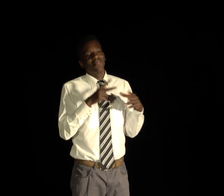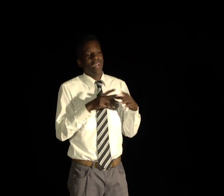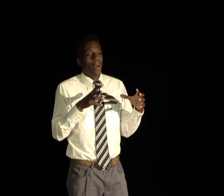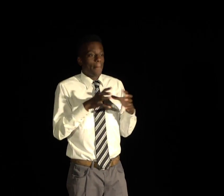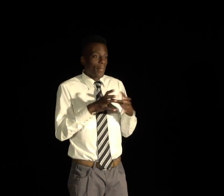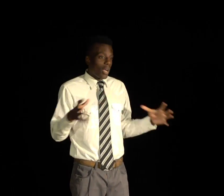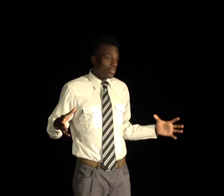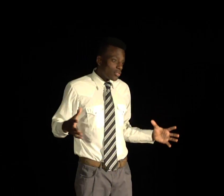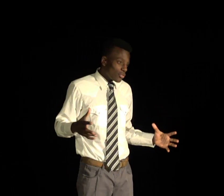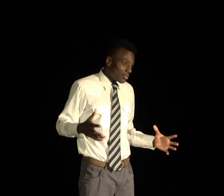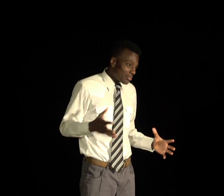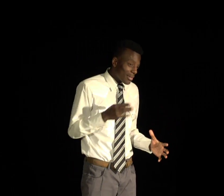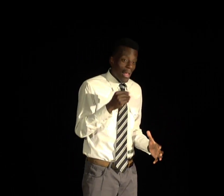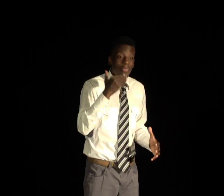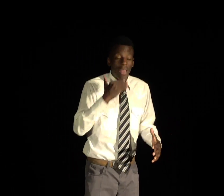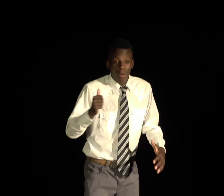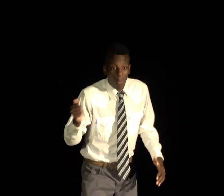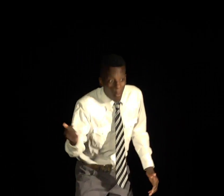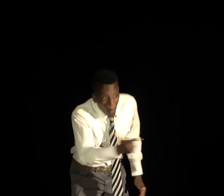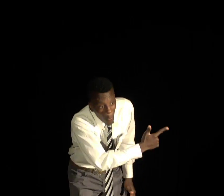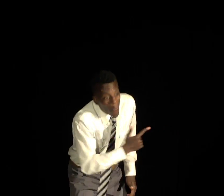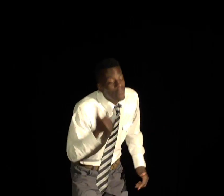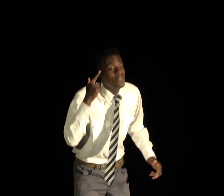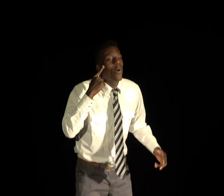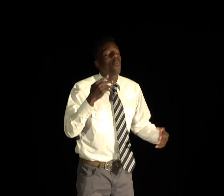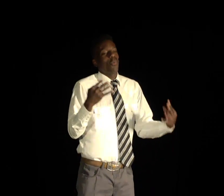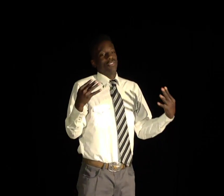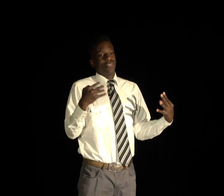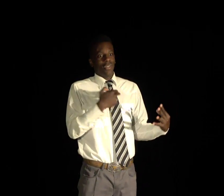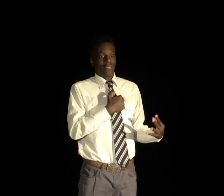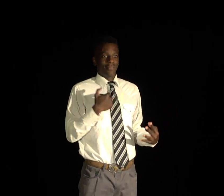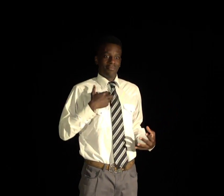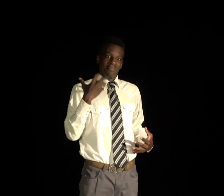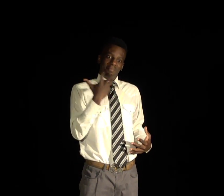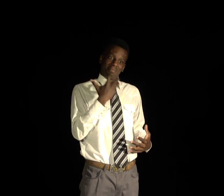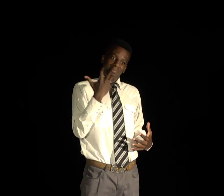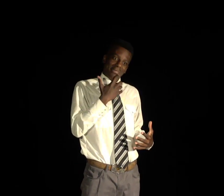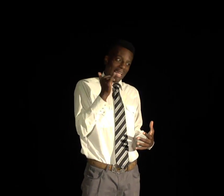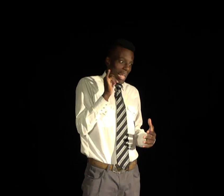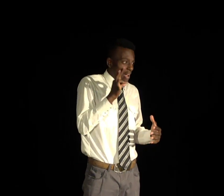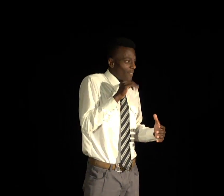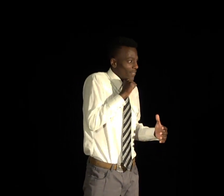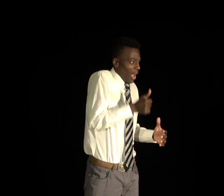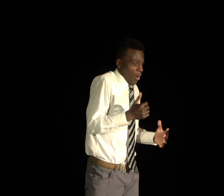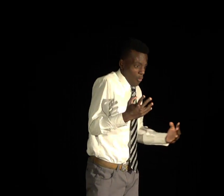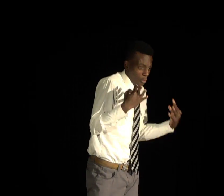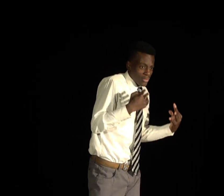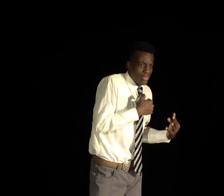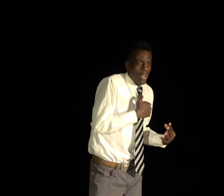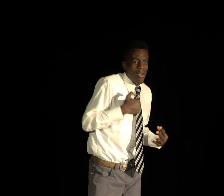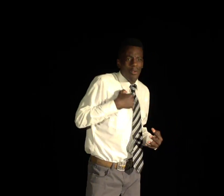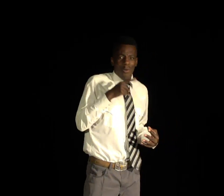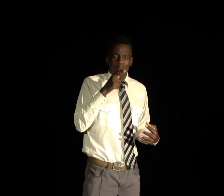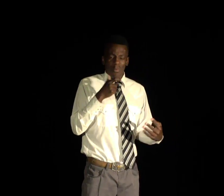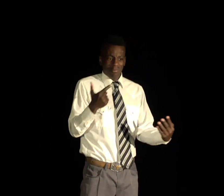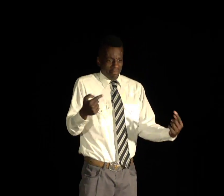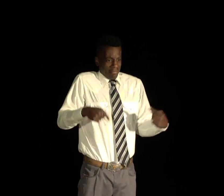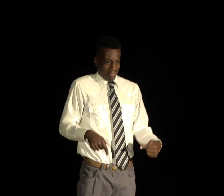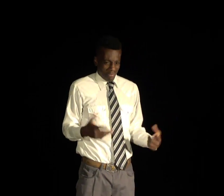this evening. Thank you so very much. And thanks to all of you for coming and watching us. That was amazing. If you weren't watching us, then